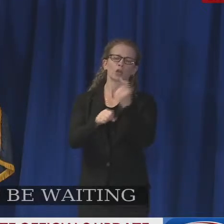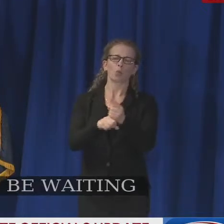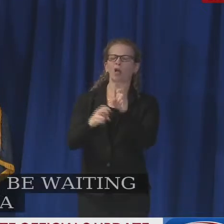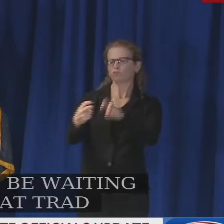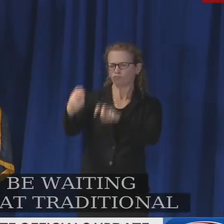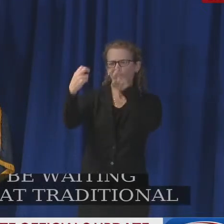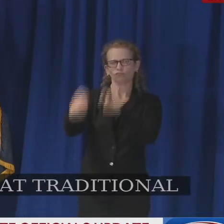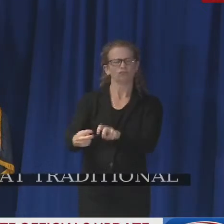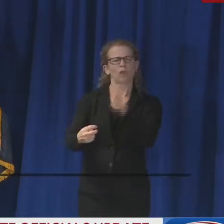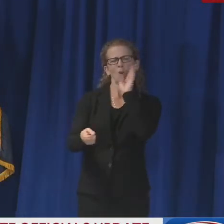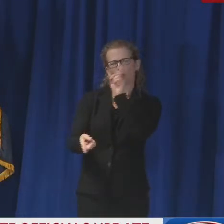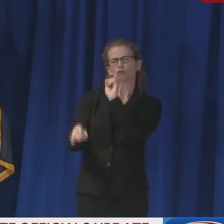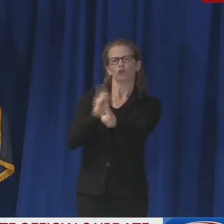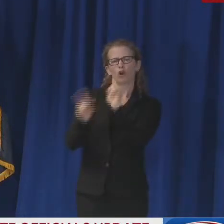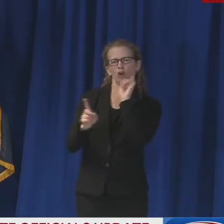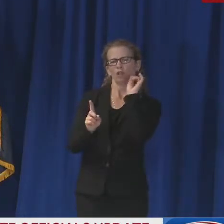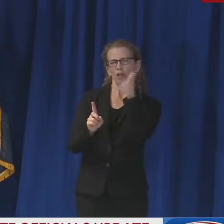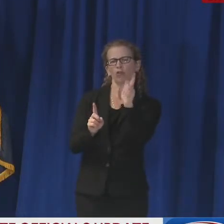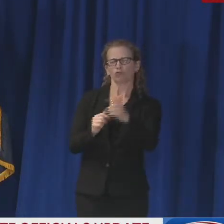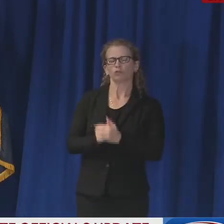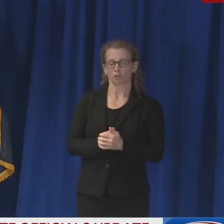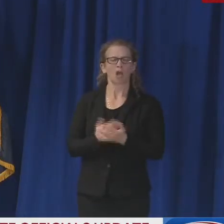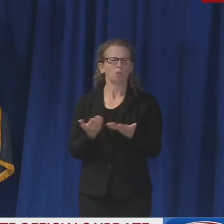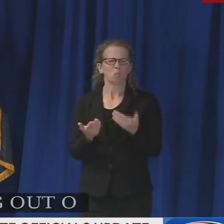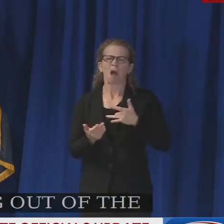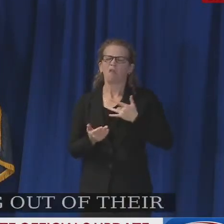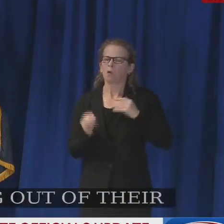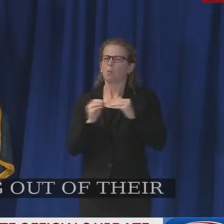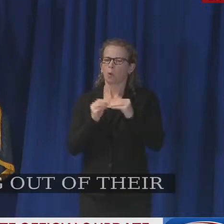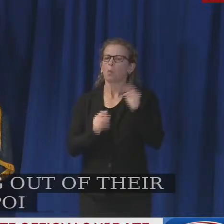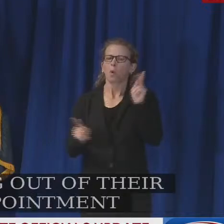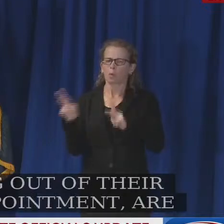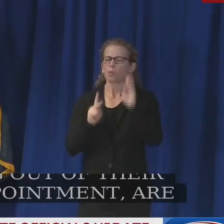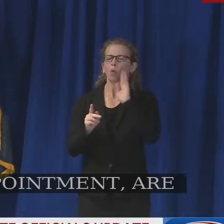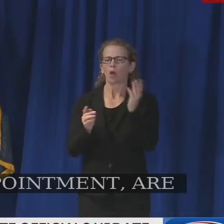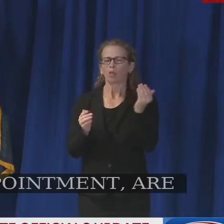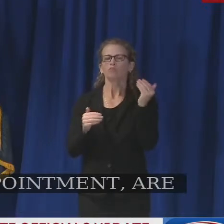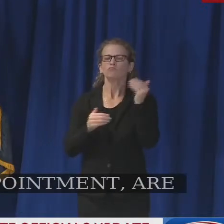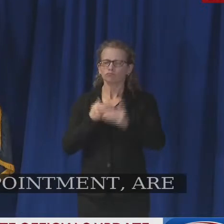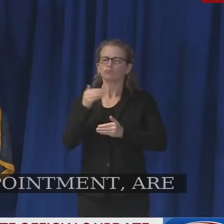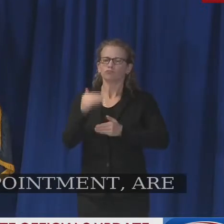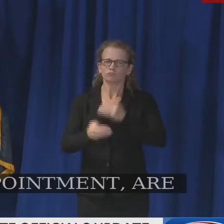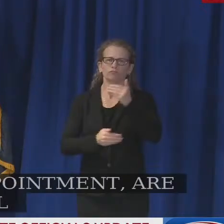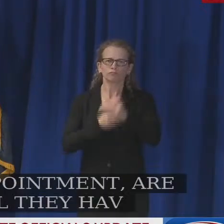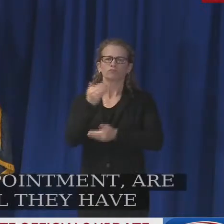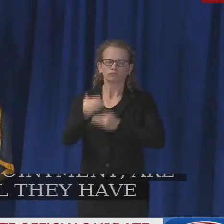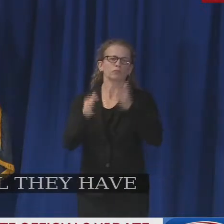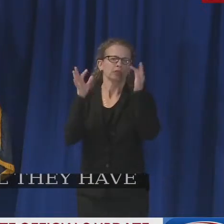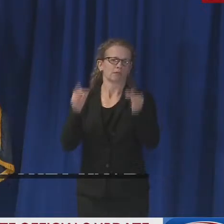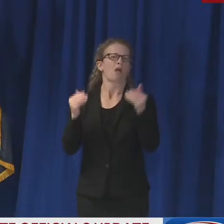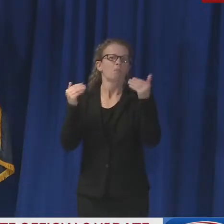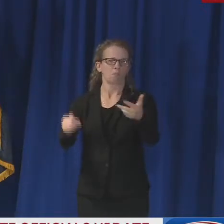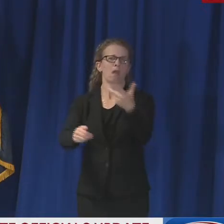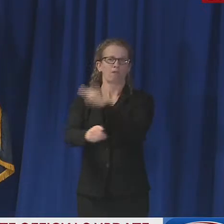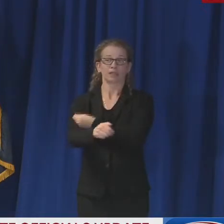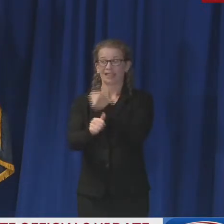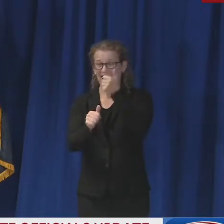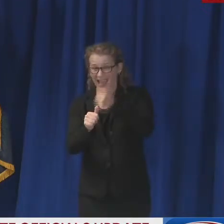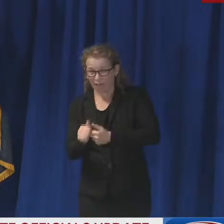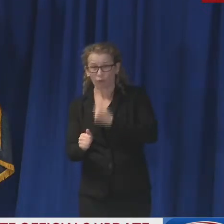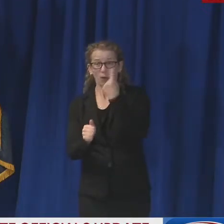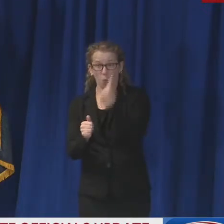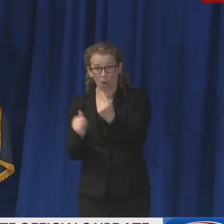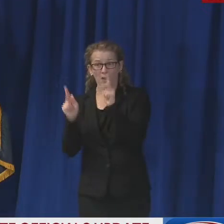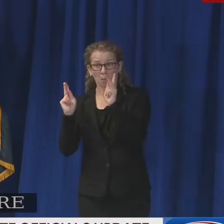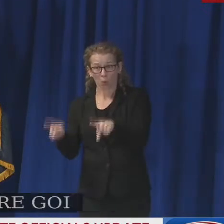that discussion with them. So I think over time, we're going to continually see people come through the door and look for that vaccine. And every person in the door is another day